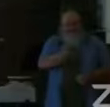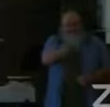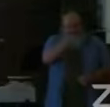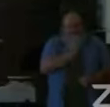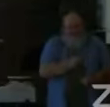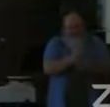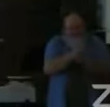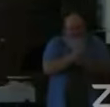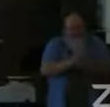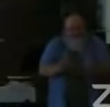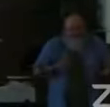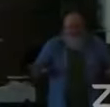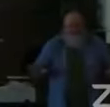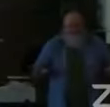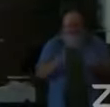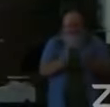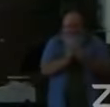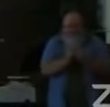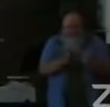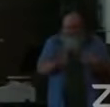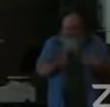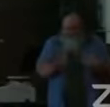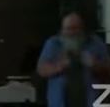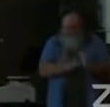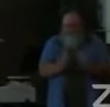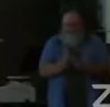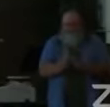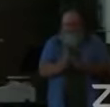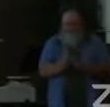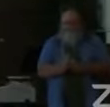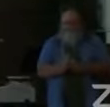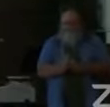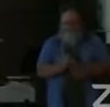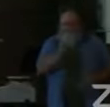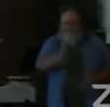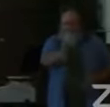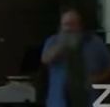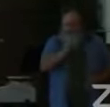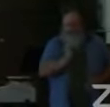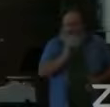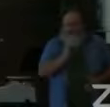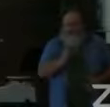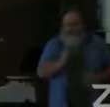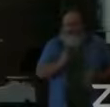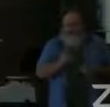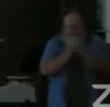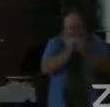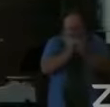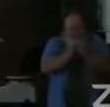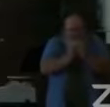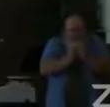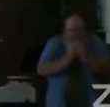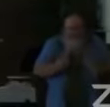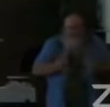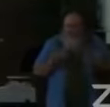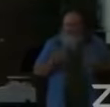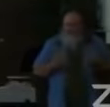God's peace is this spiritual state where God is pleased with you and you have no fear of judgment from him.